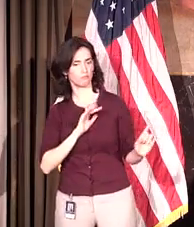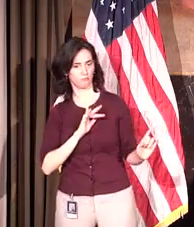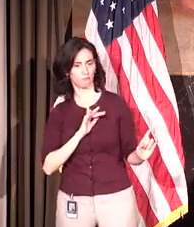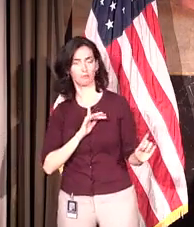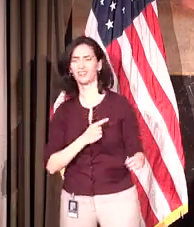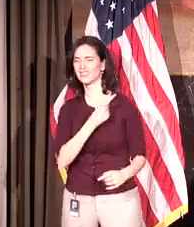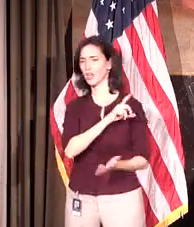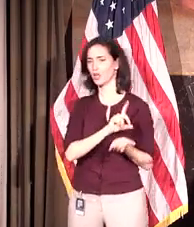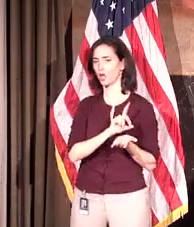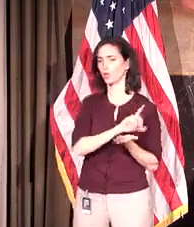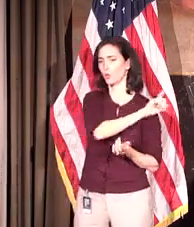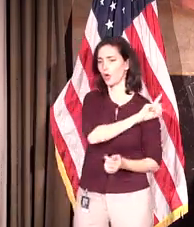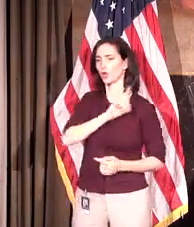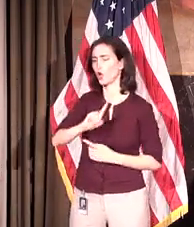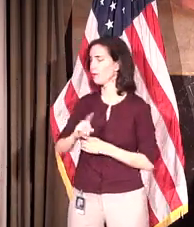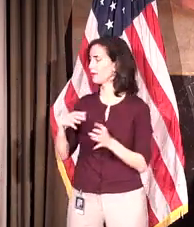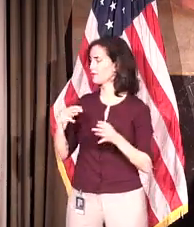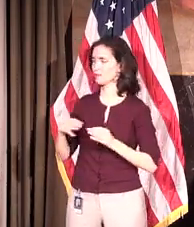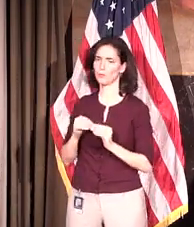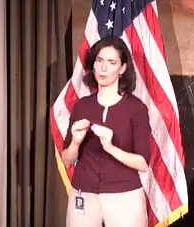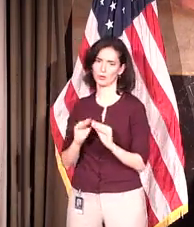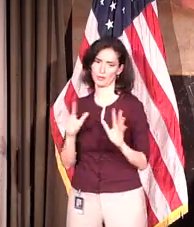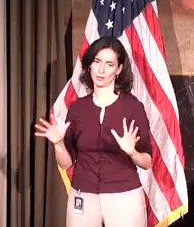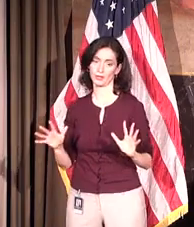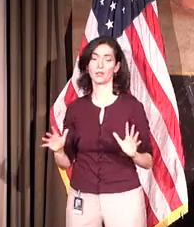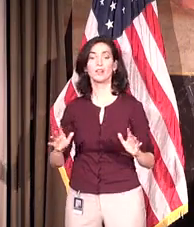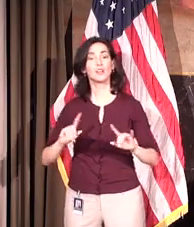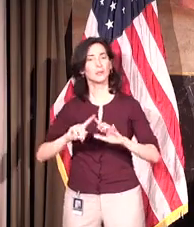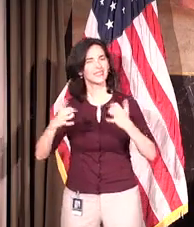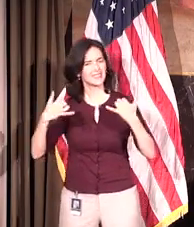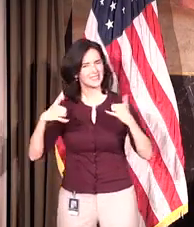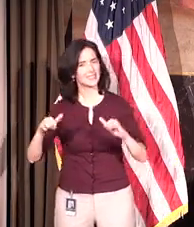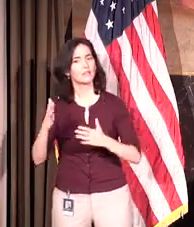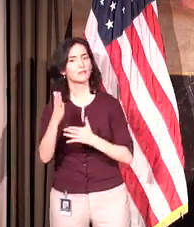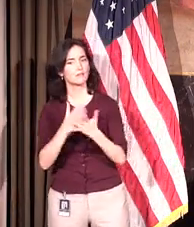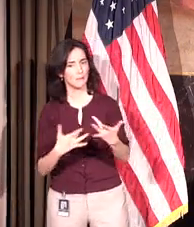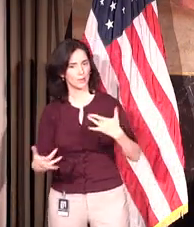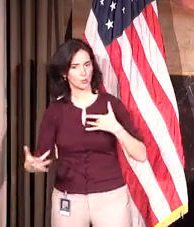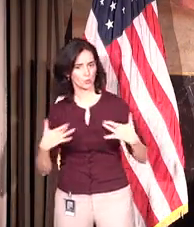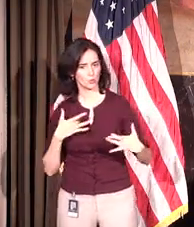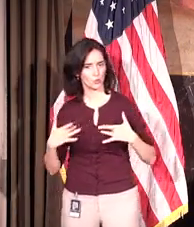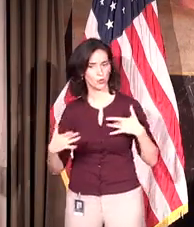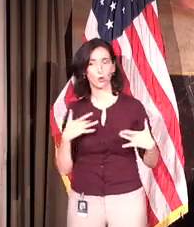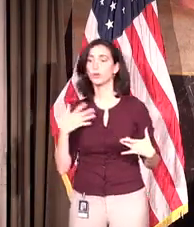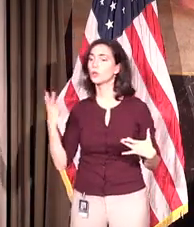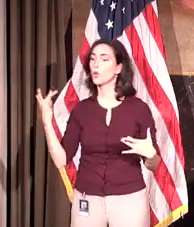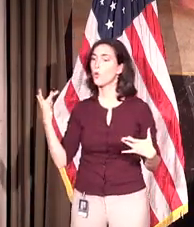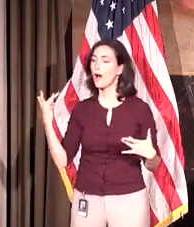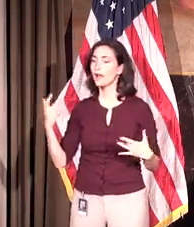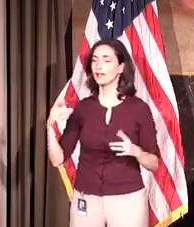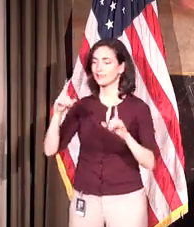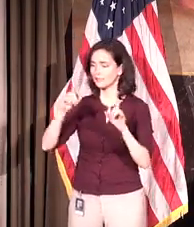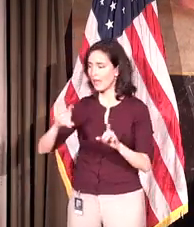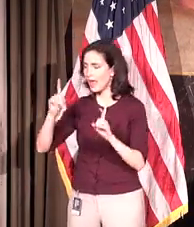you when you see there. But we do have areas of concern, particularly around increasing